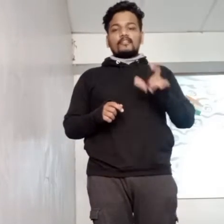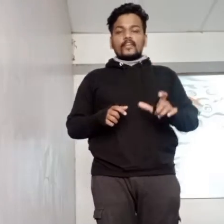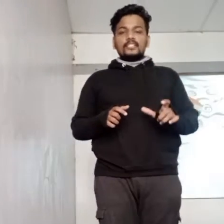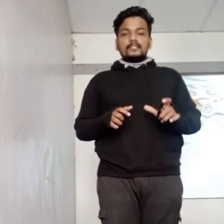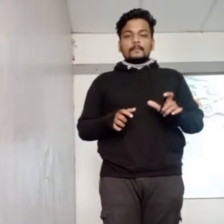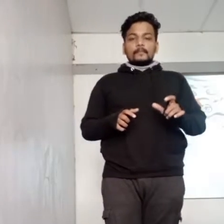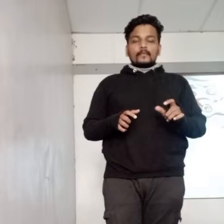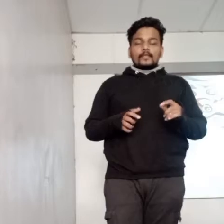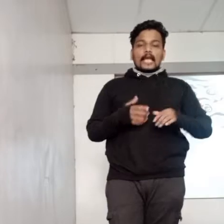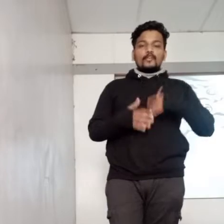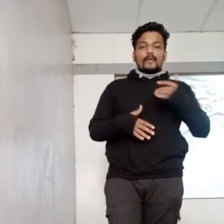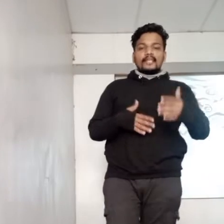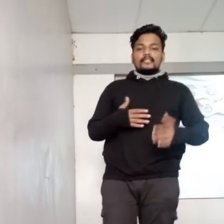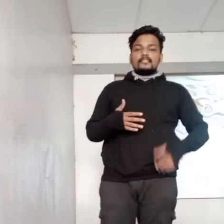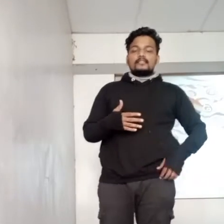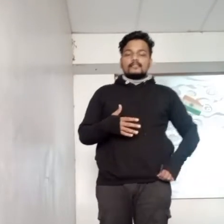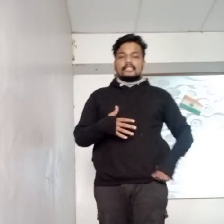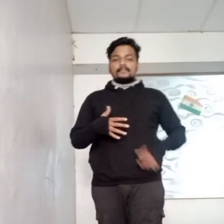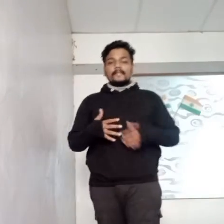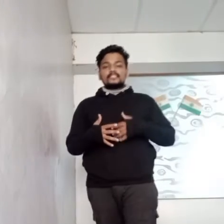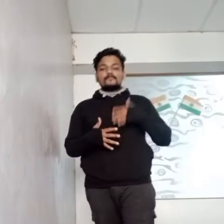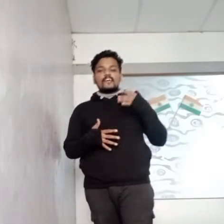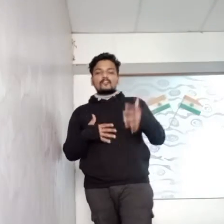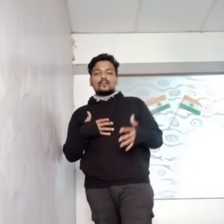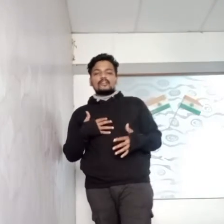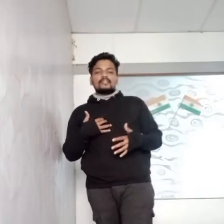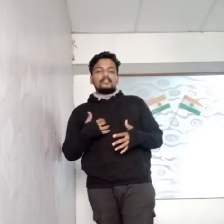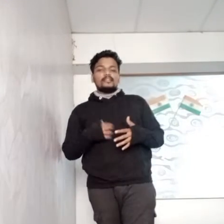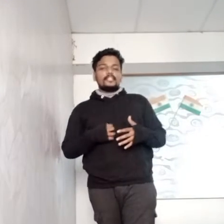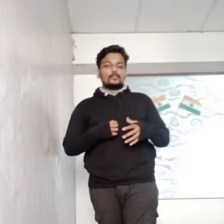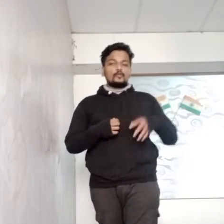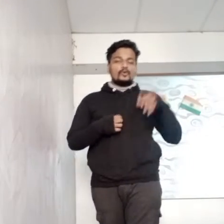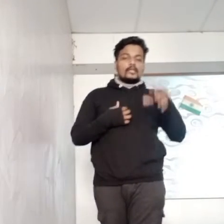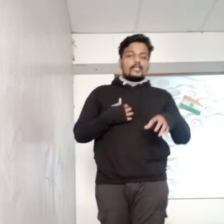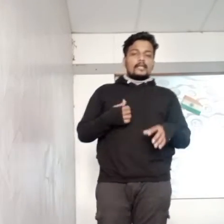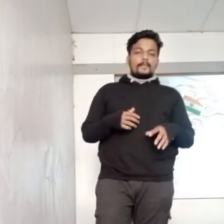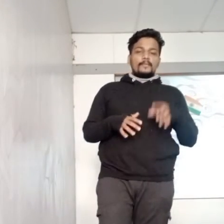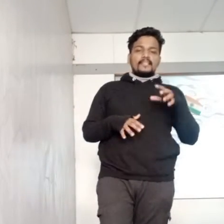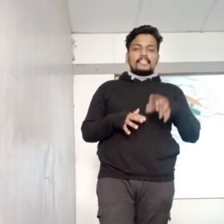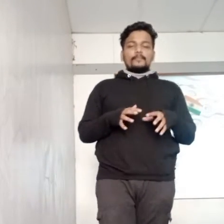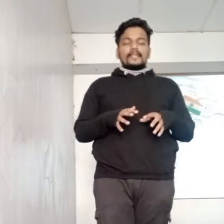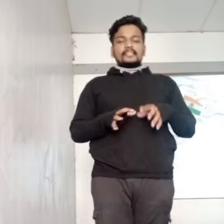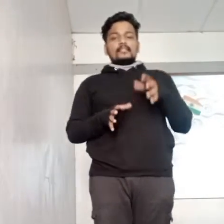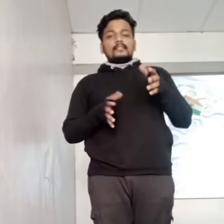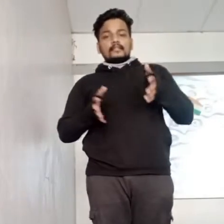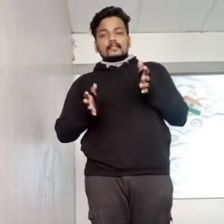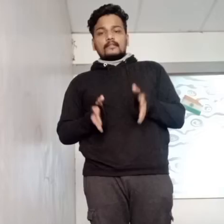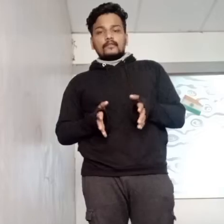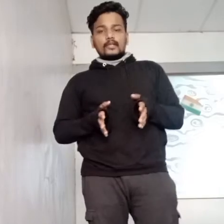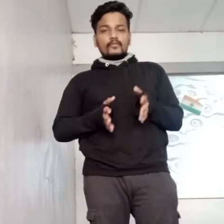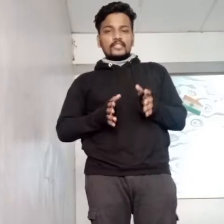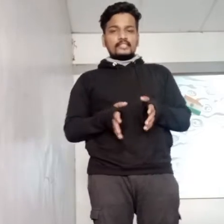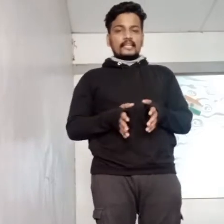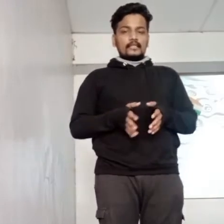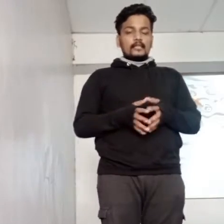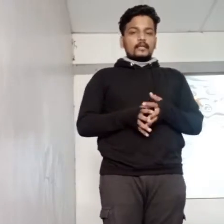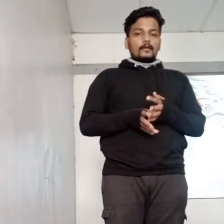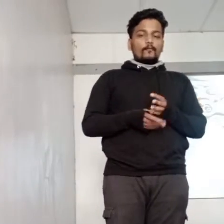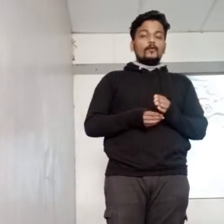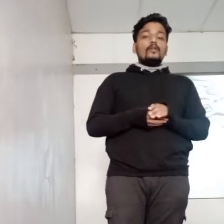interface automatically. That means we are not need to implement that method within that pool.